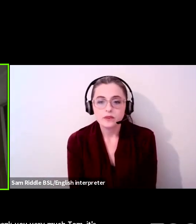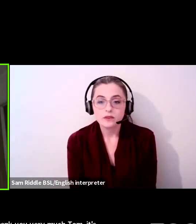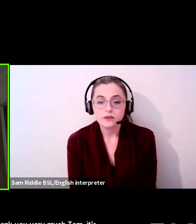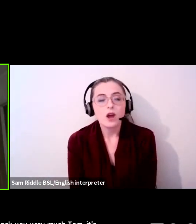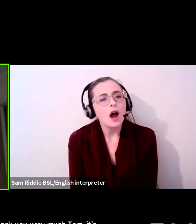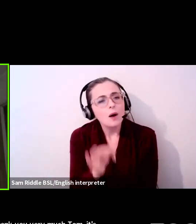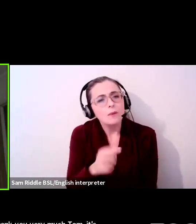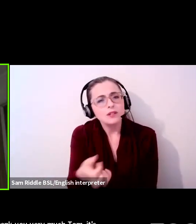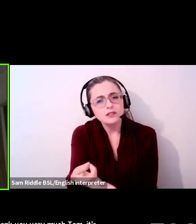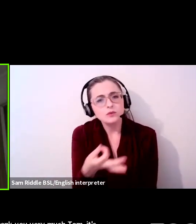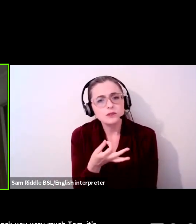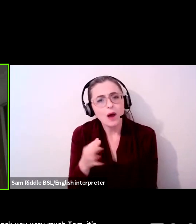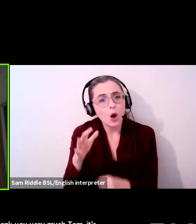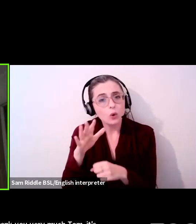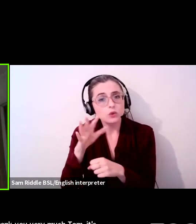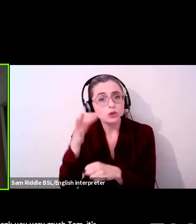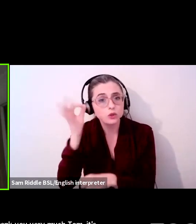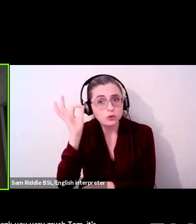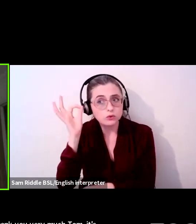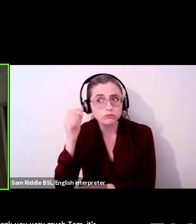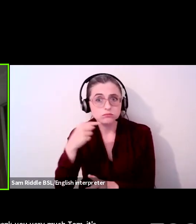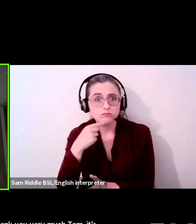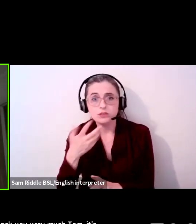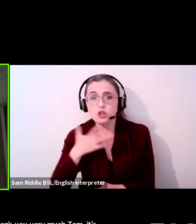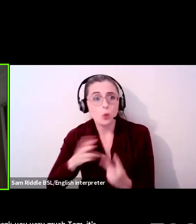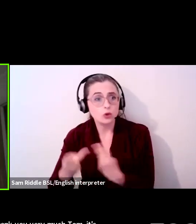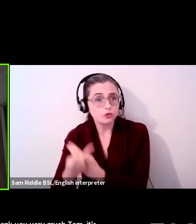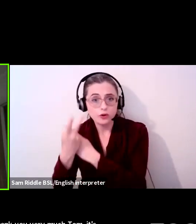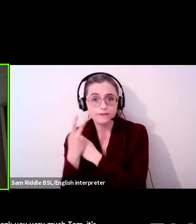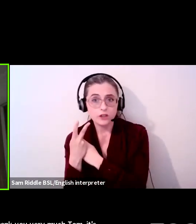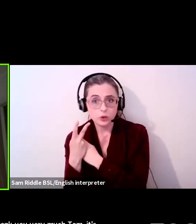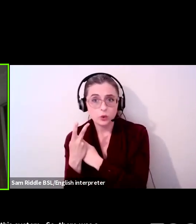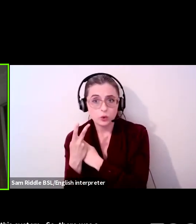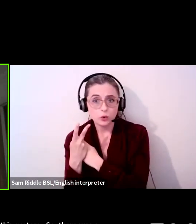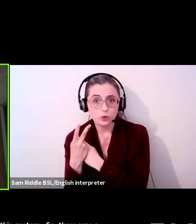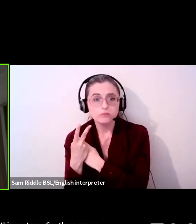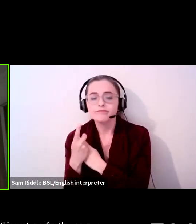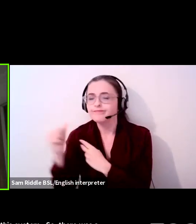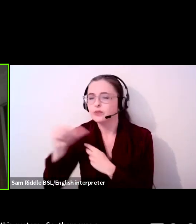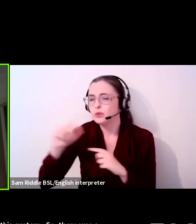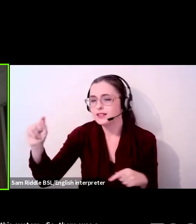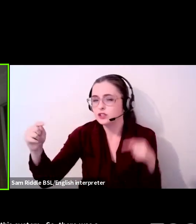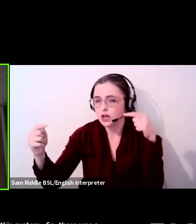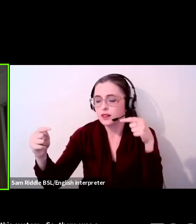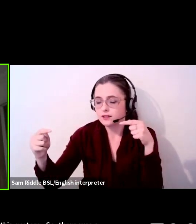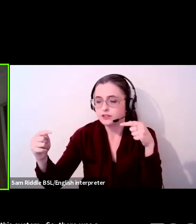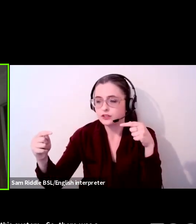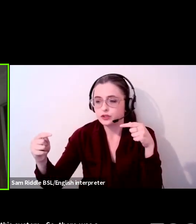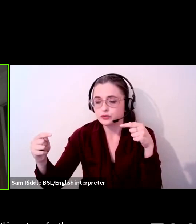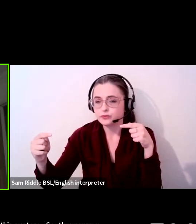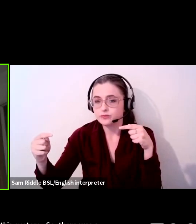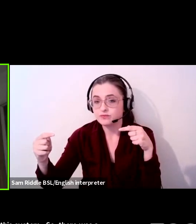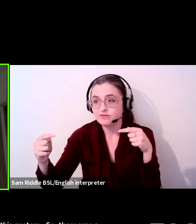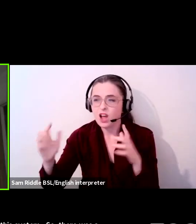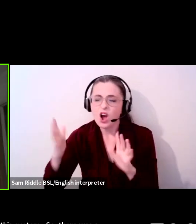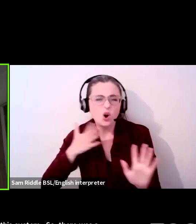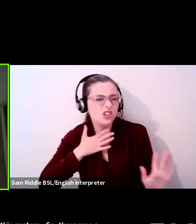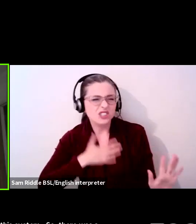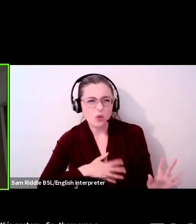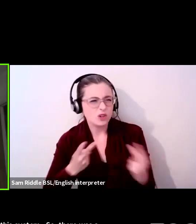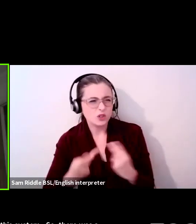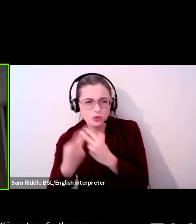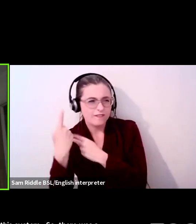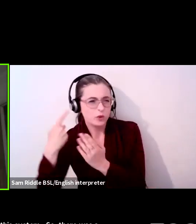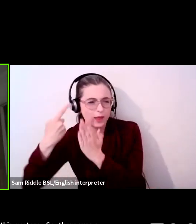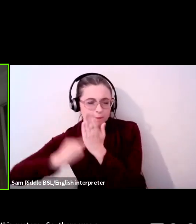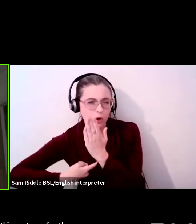was a question about local authority not wanting to review. It's absolutely could be challenged that they don't want to review their policy in line